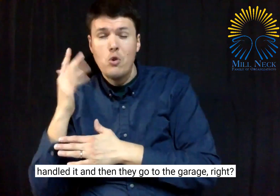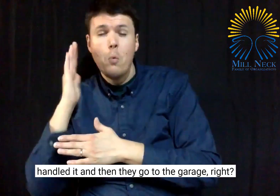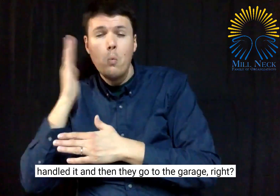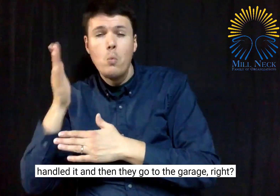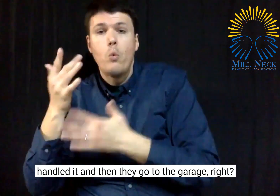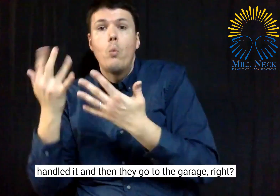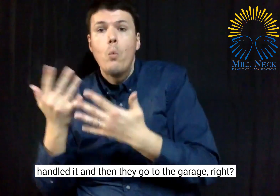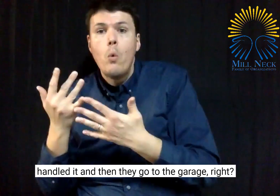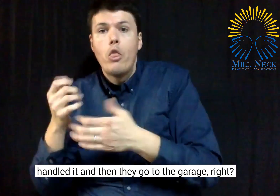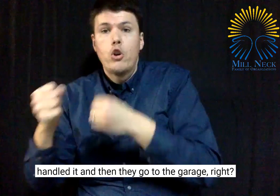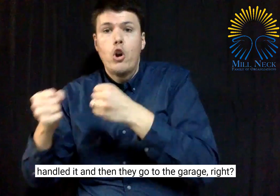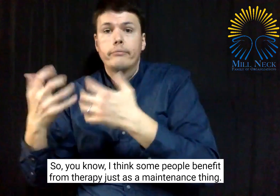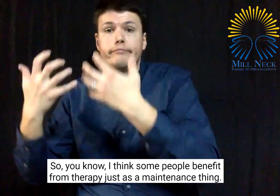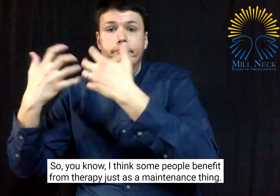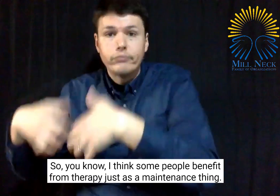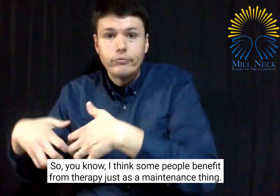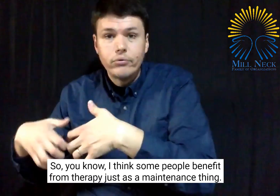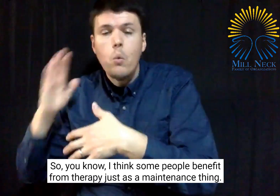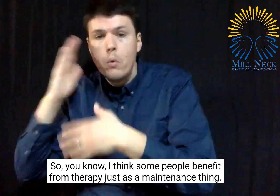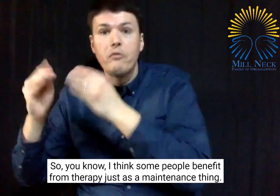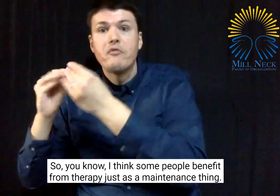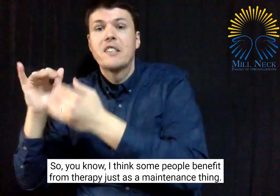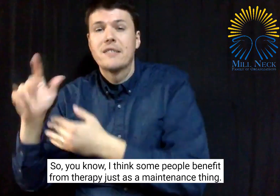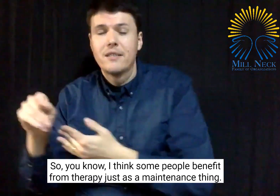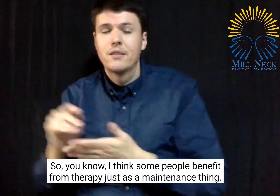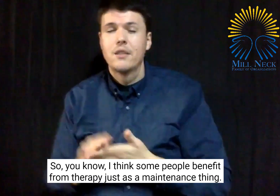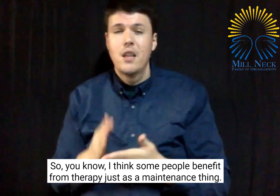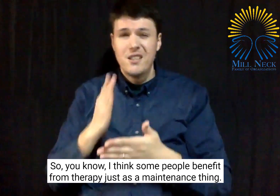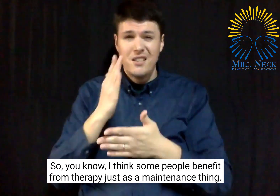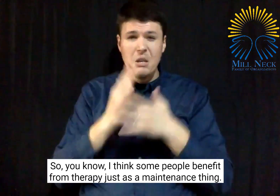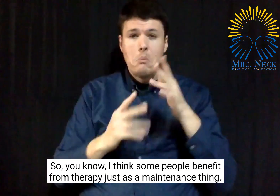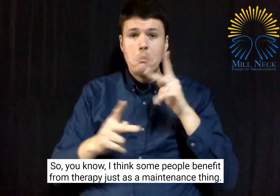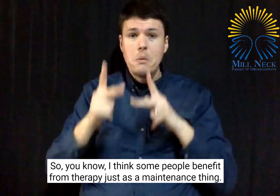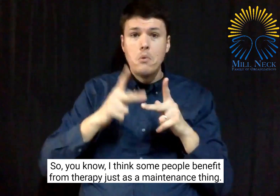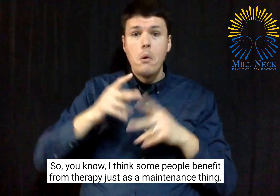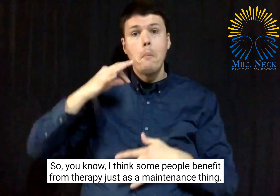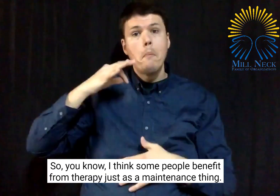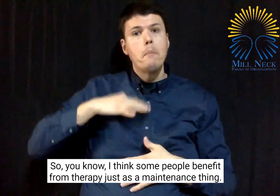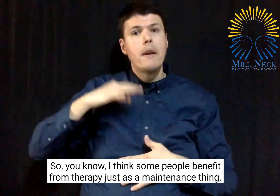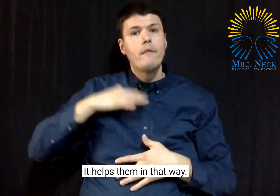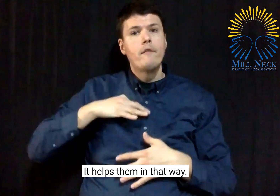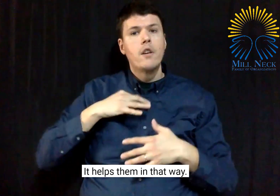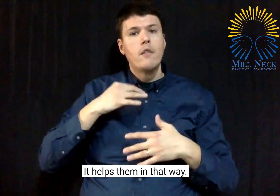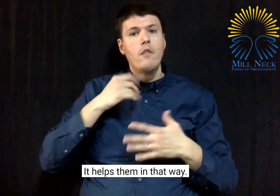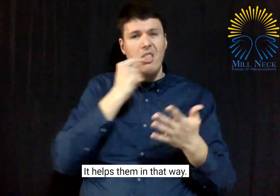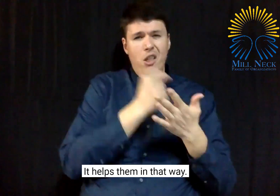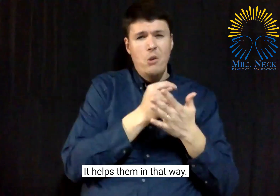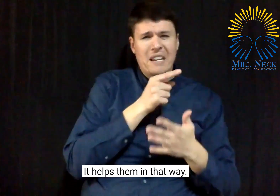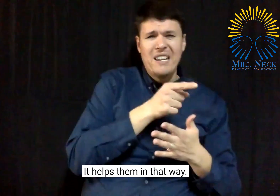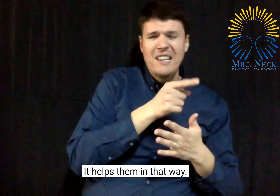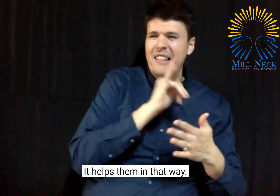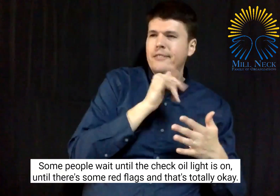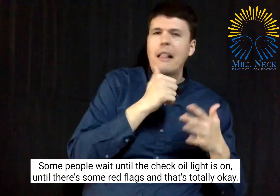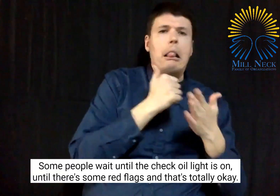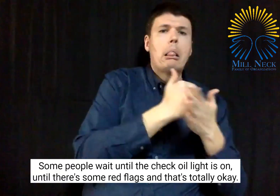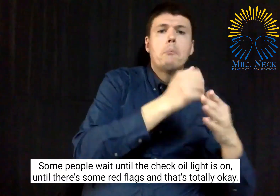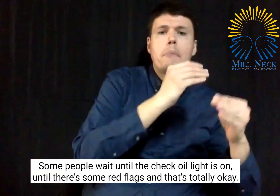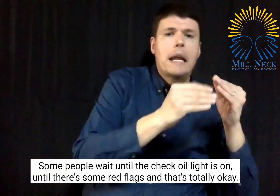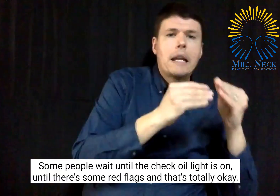then they go to the garage, right? So, I think some people benefit from therapy just as a maintenance thing. It helps them in that way. Some people wait till the check